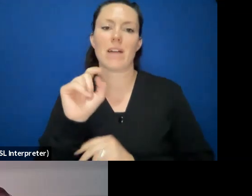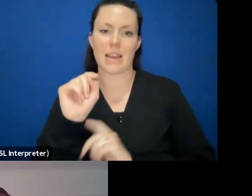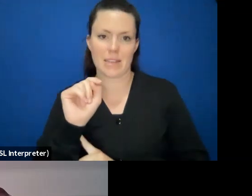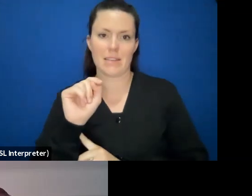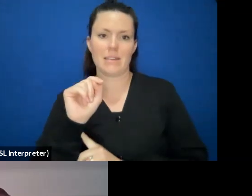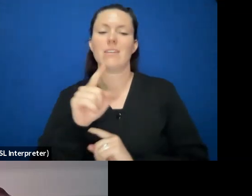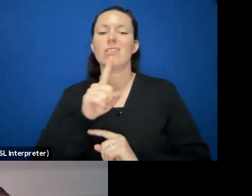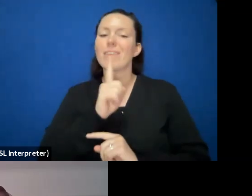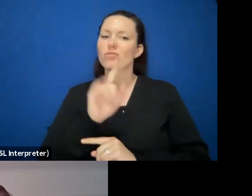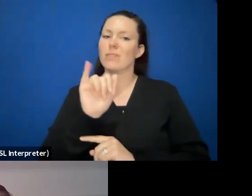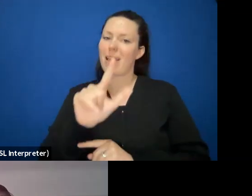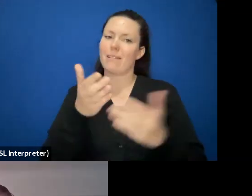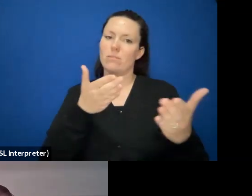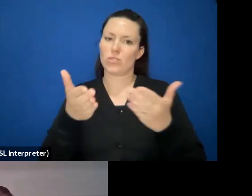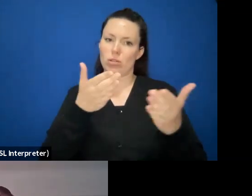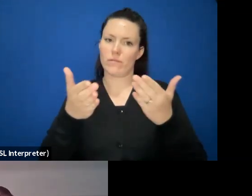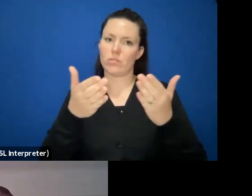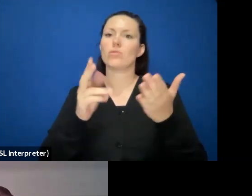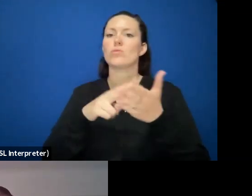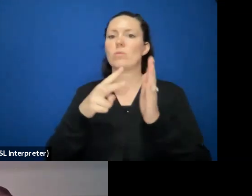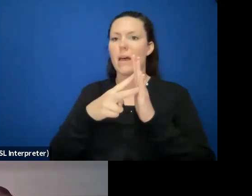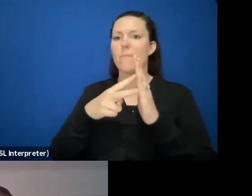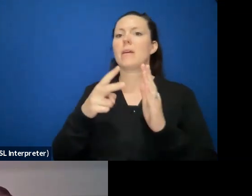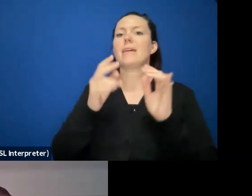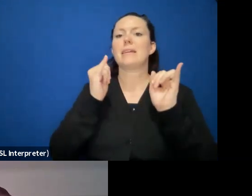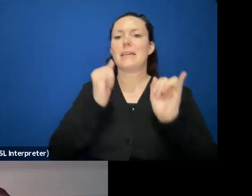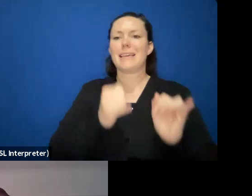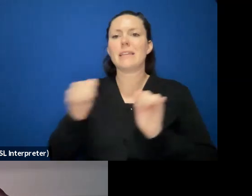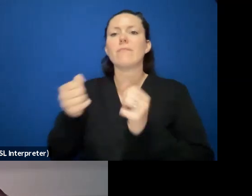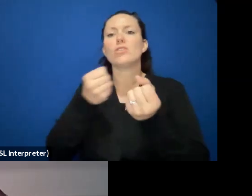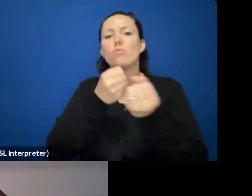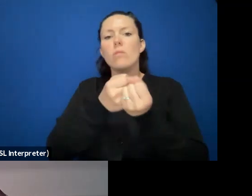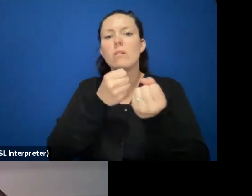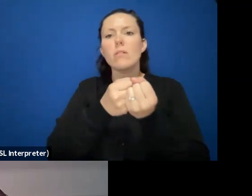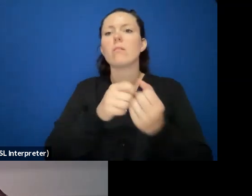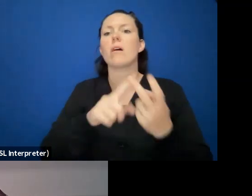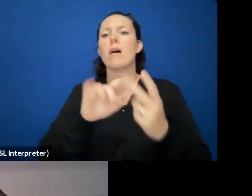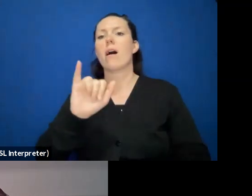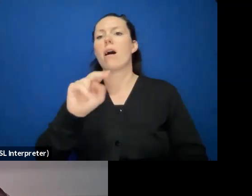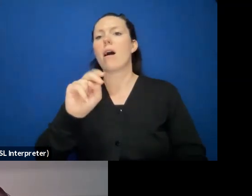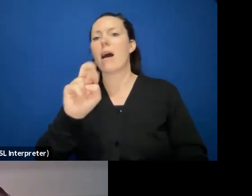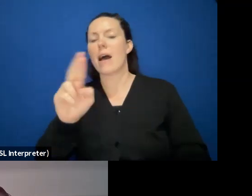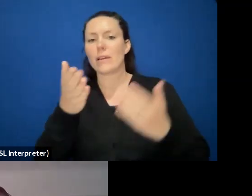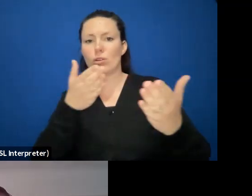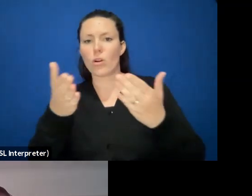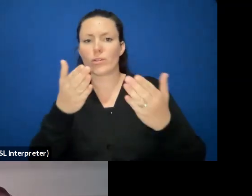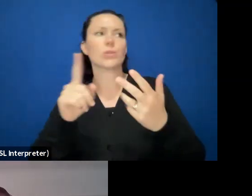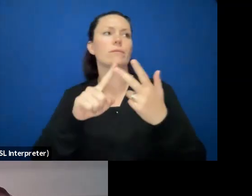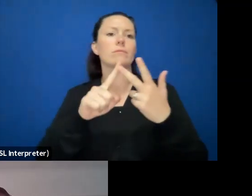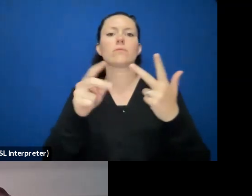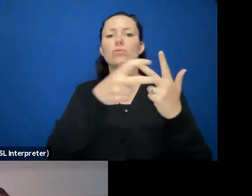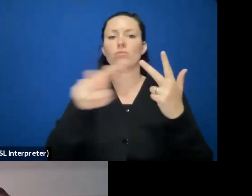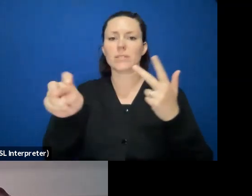services, independent living, system change, individual advocacy, INR services, transitional and diversion